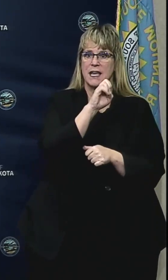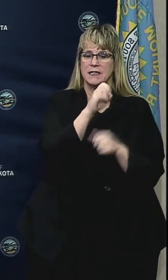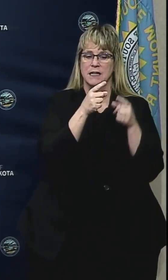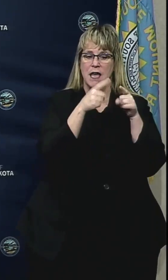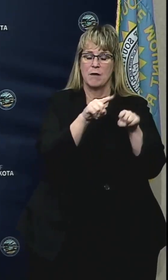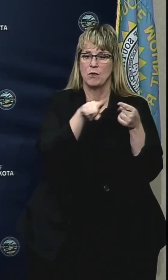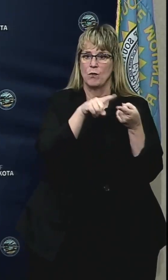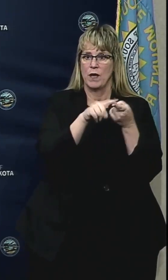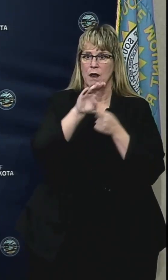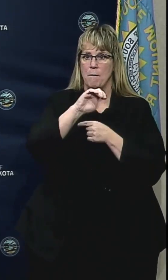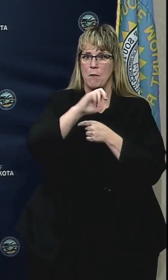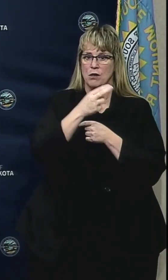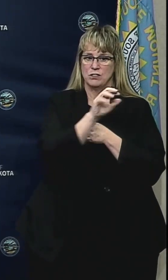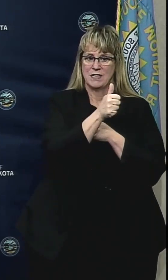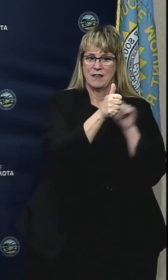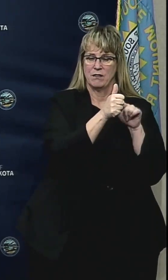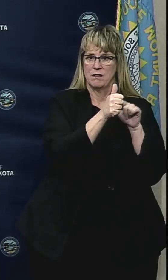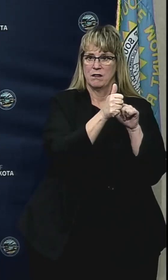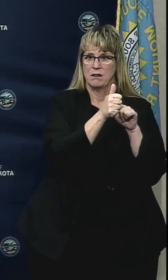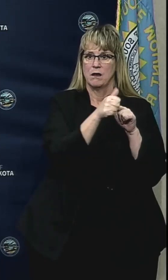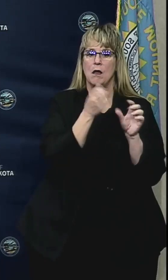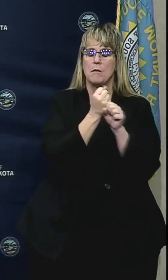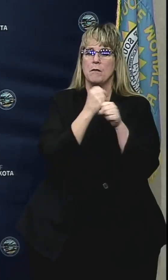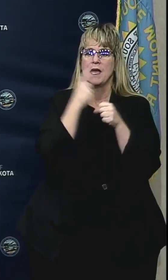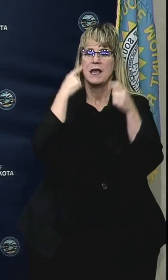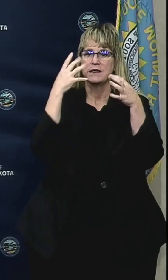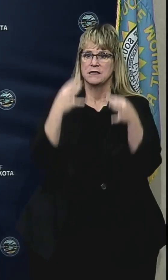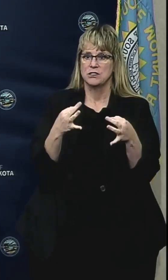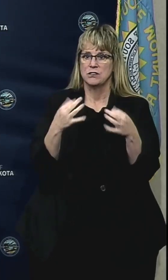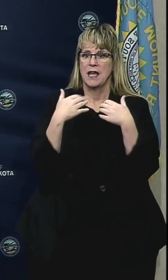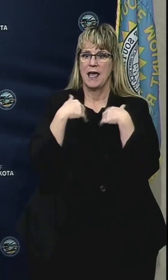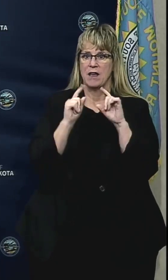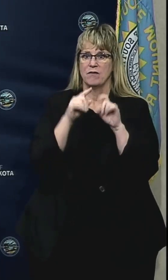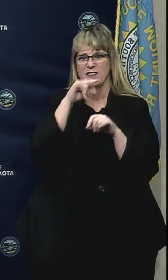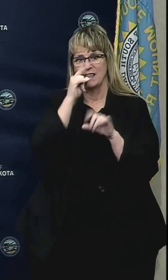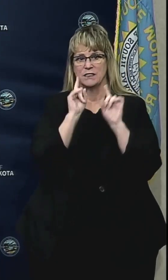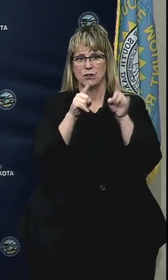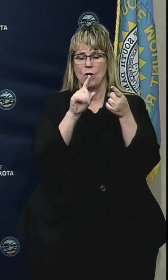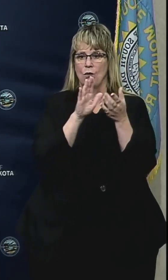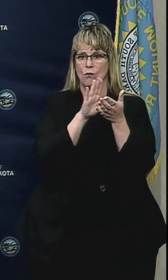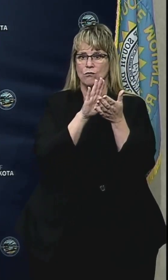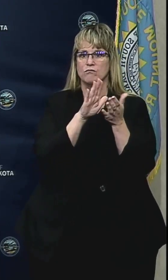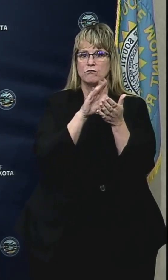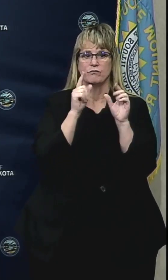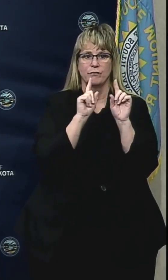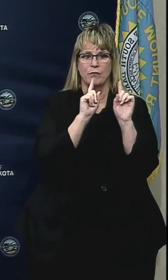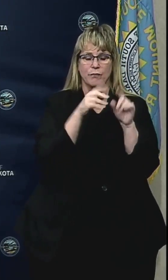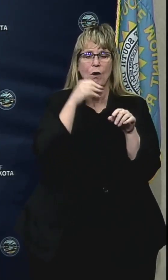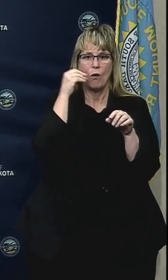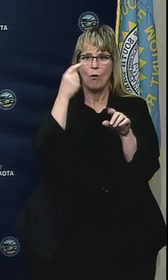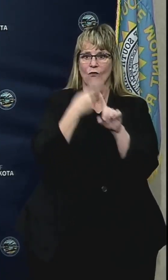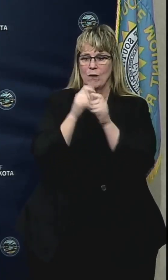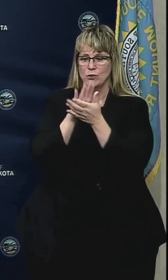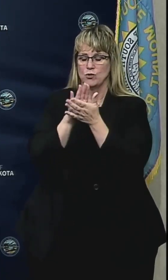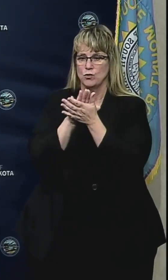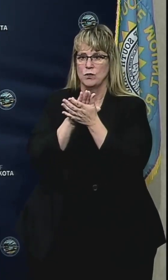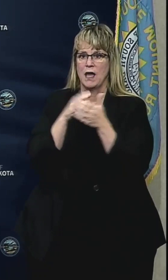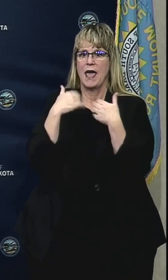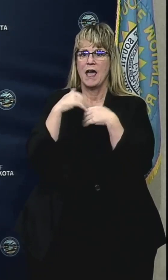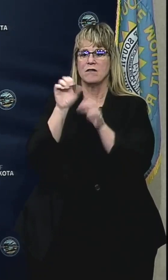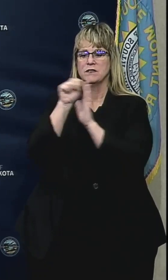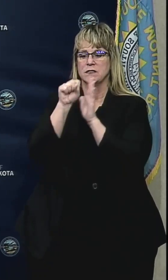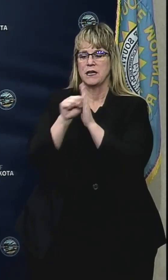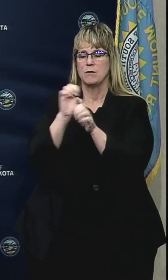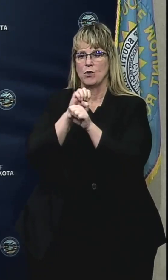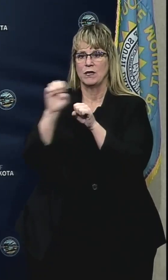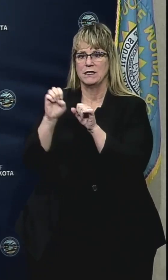10th. Since then, we made a decision to send kids home from school. We allowed our state employees to work from home and recommended that